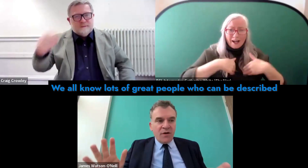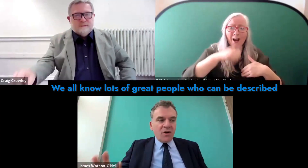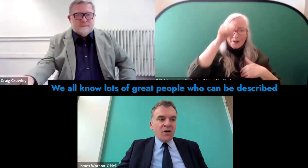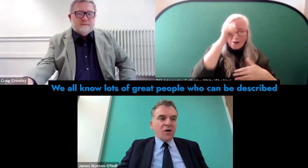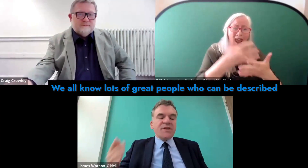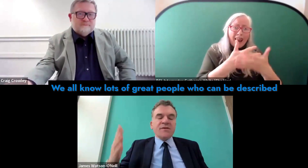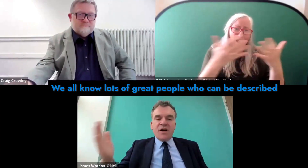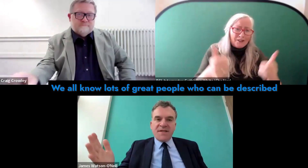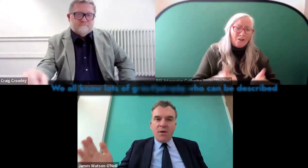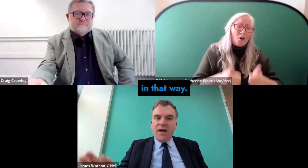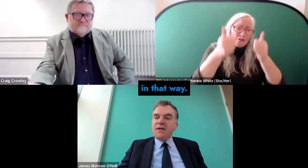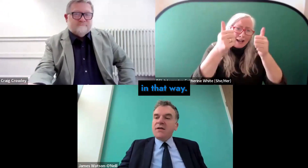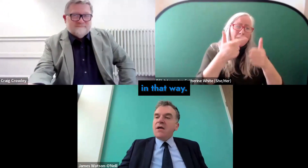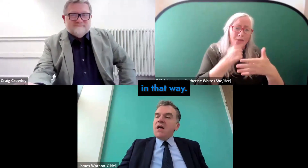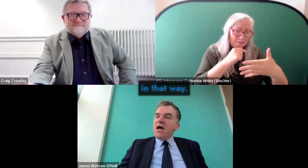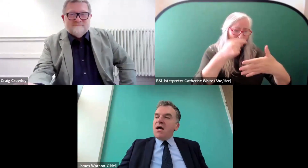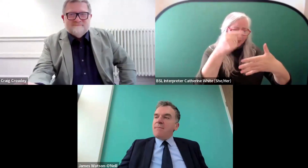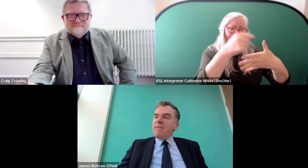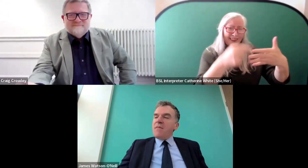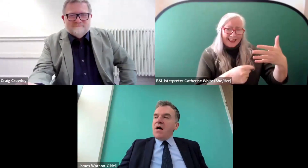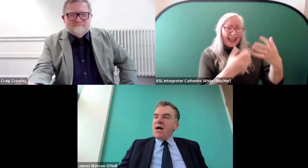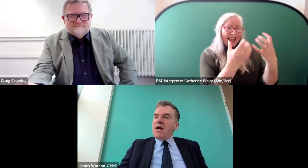who can be described in that way.